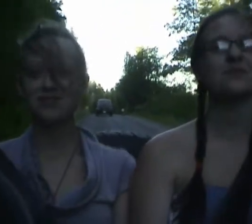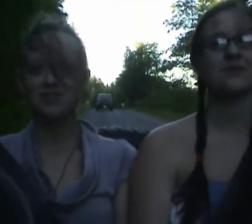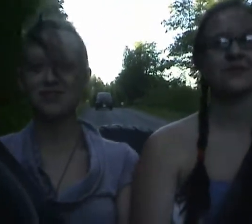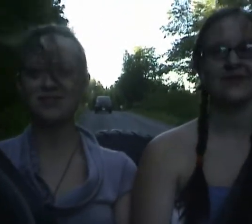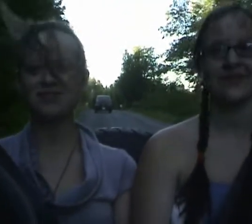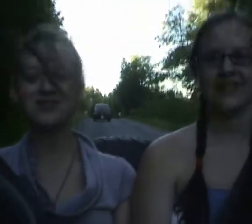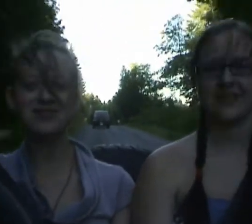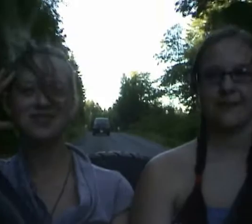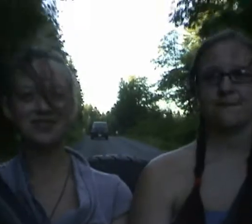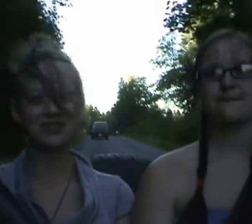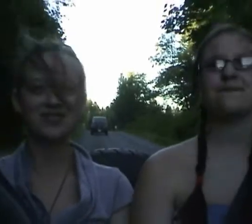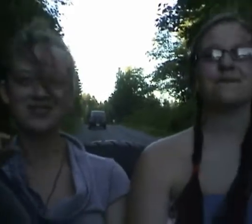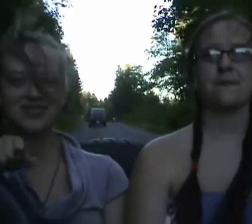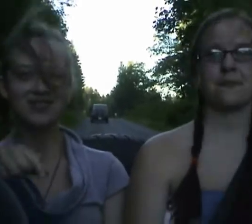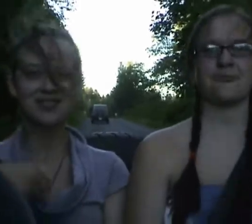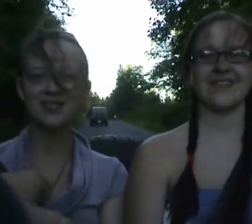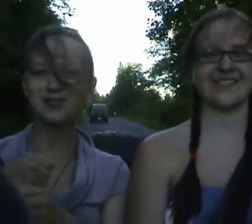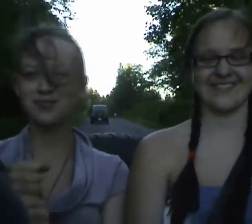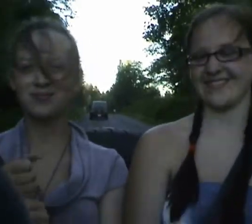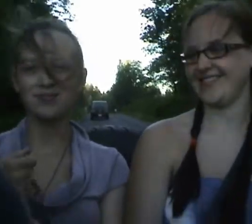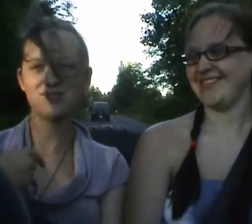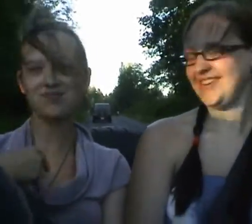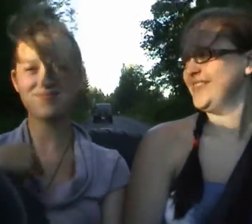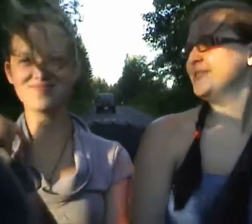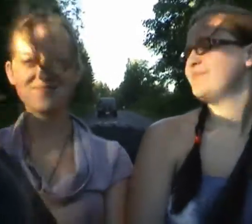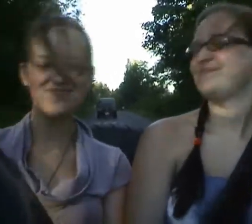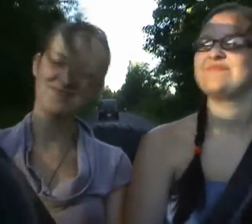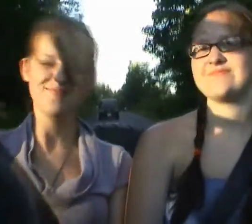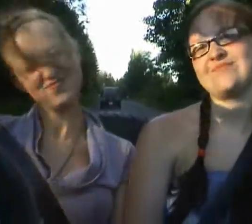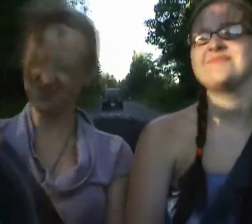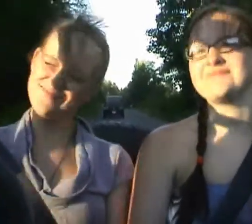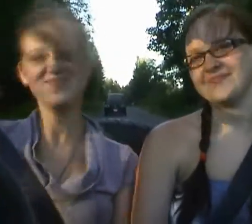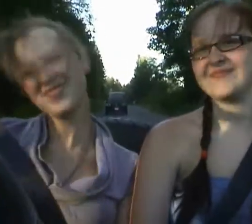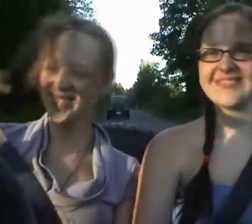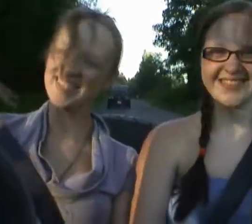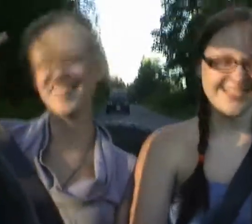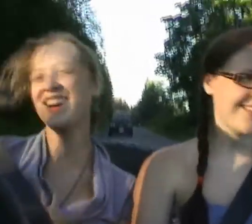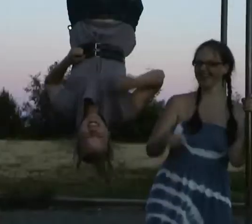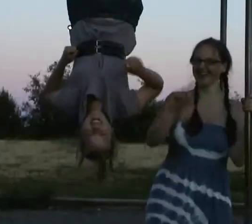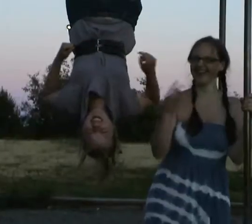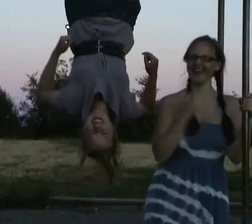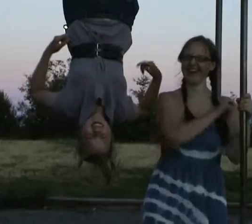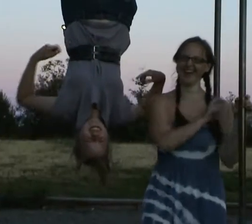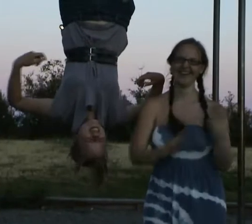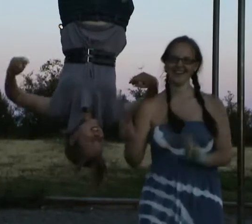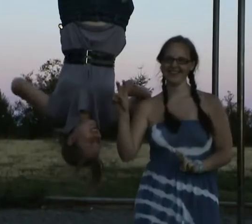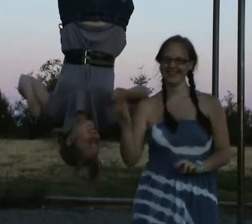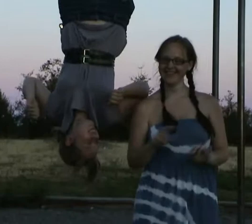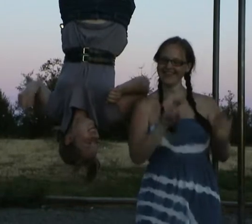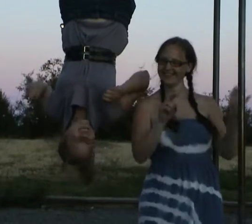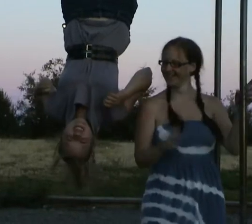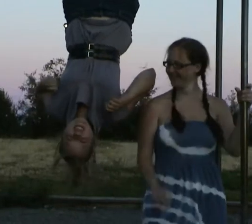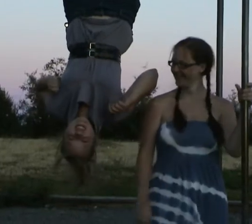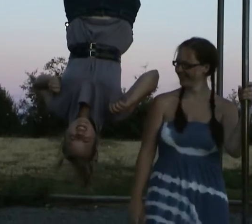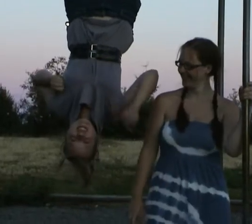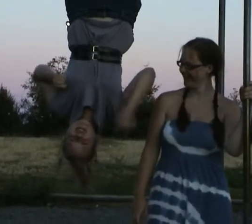'Cause everything about you makes me lose my mind. Where will we go? Where will we